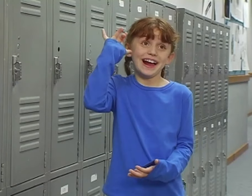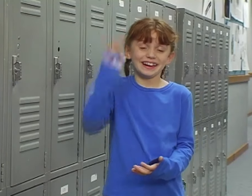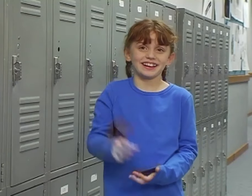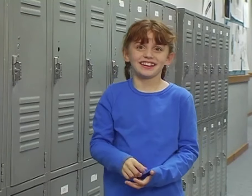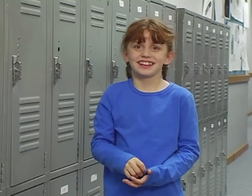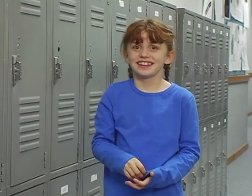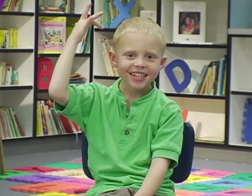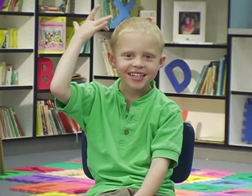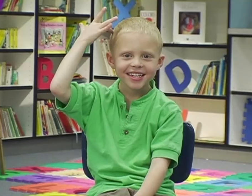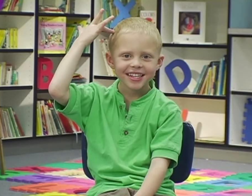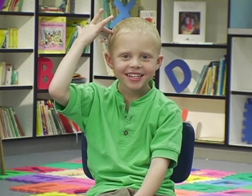Smart.